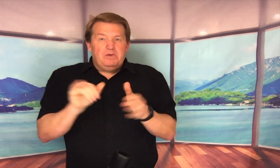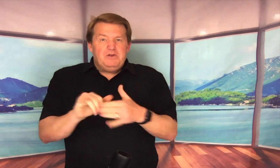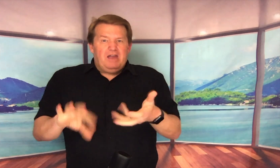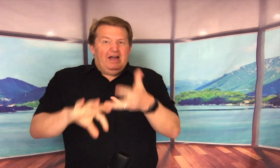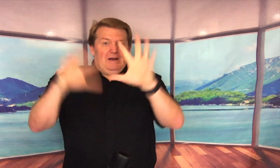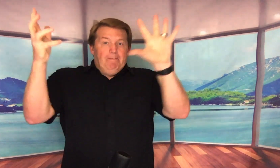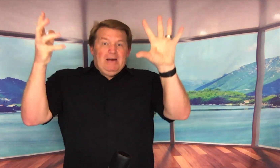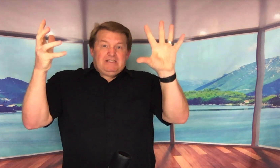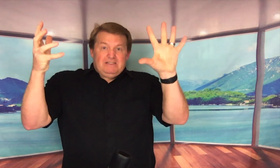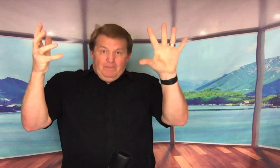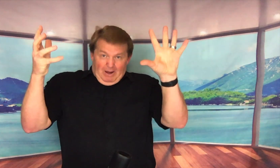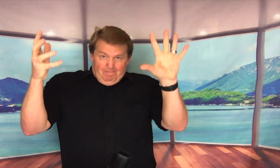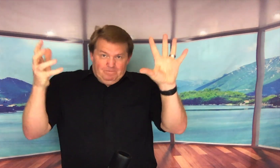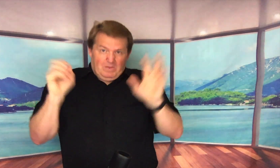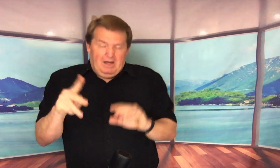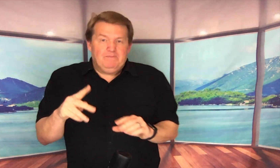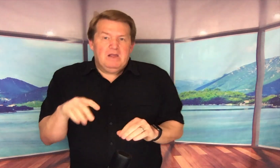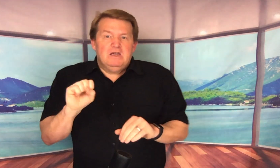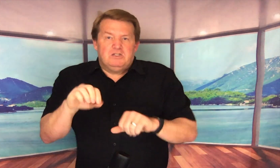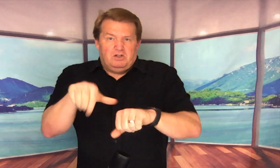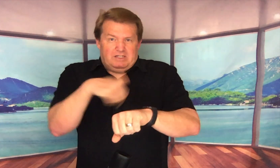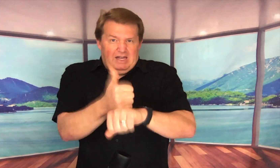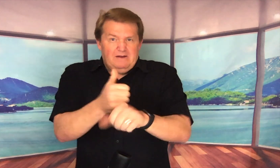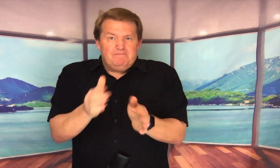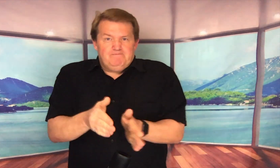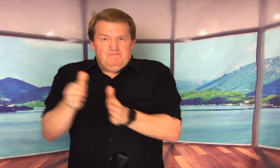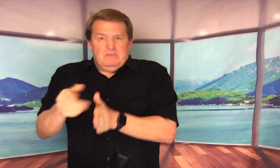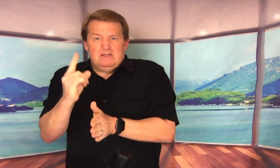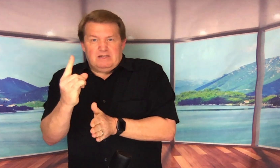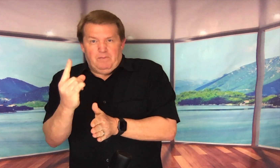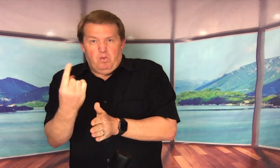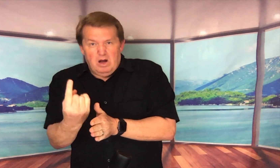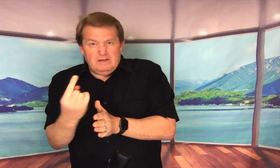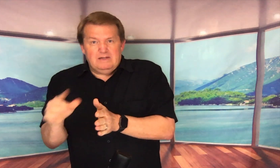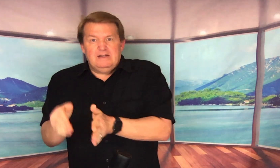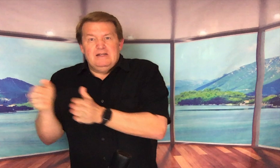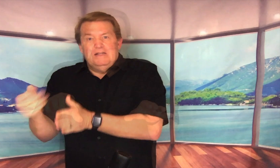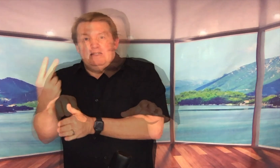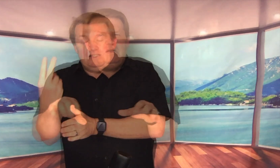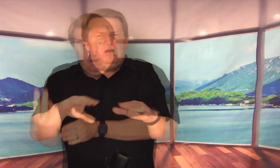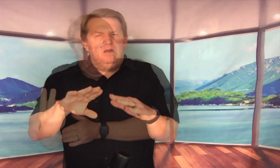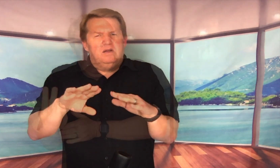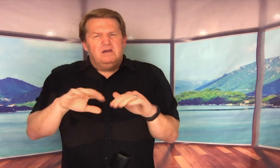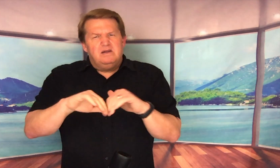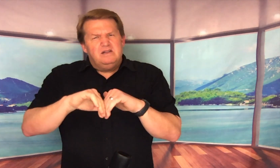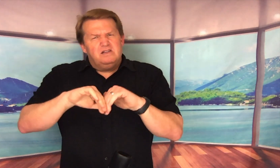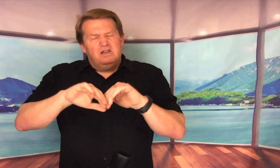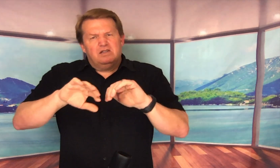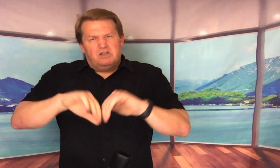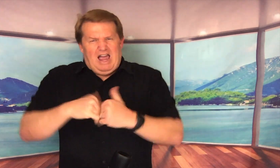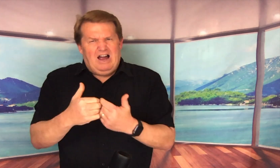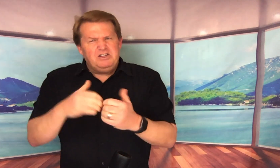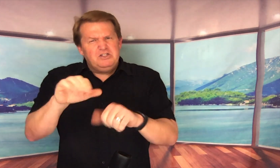that and it messes them up. Okay? So setup, step 1, step 2. So how do you do